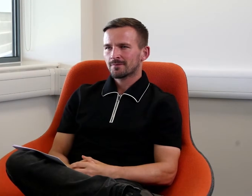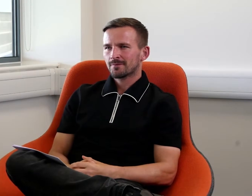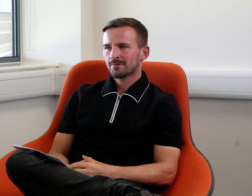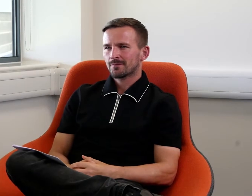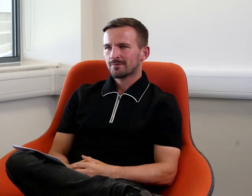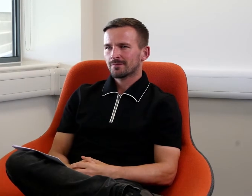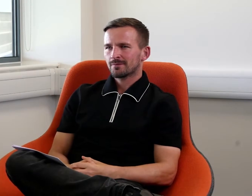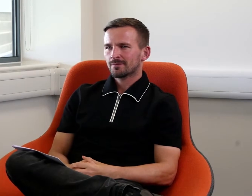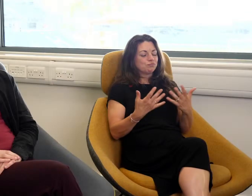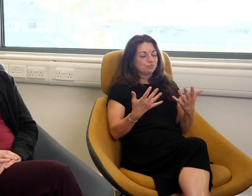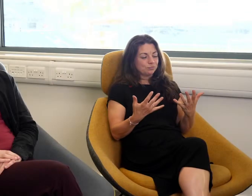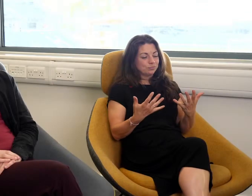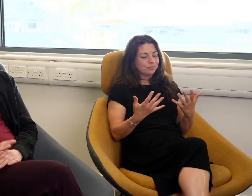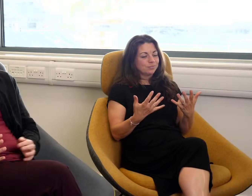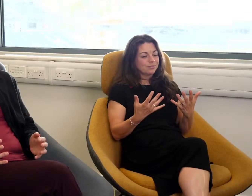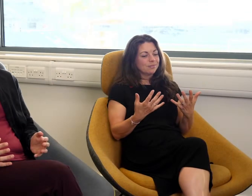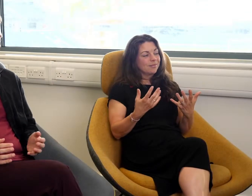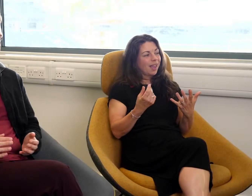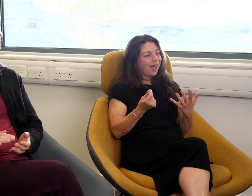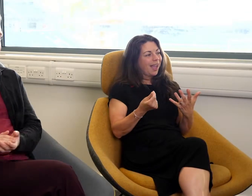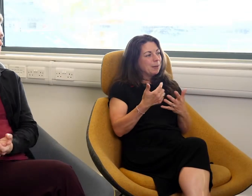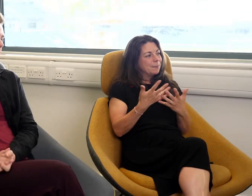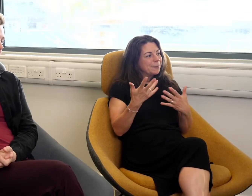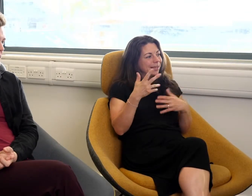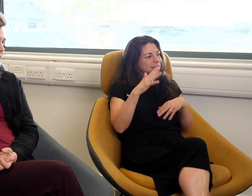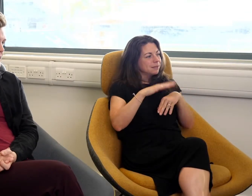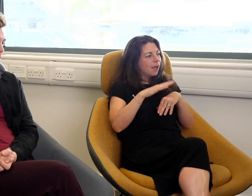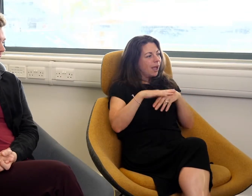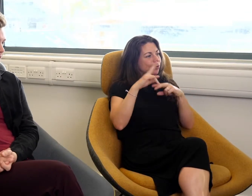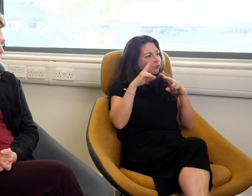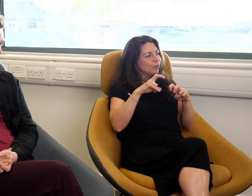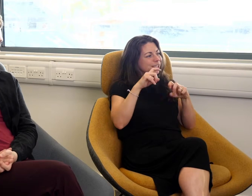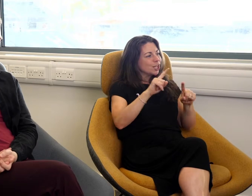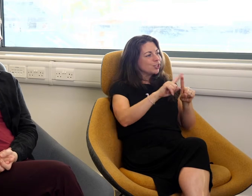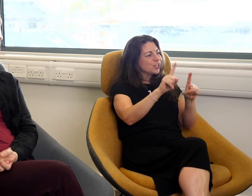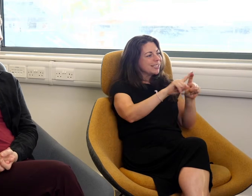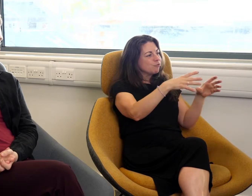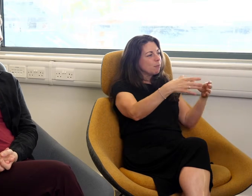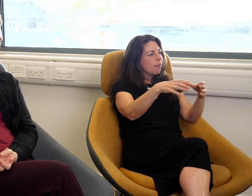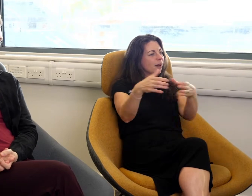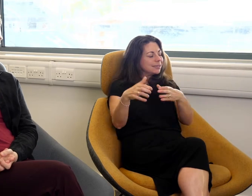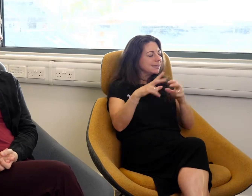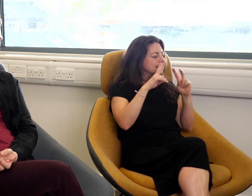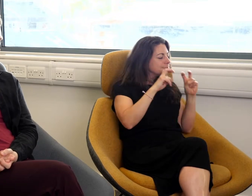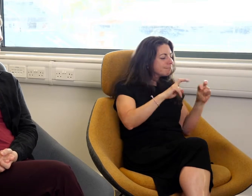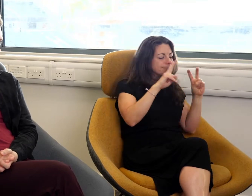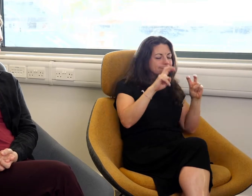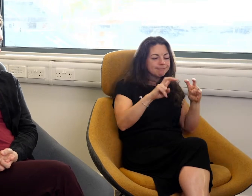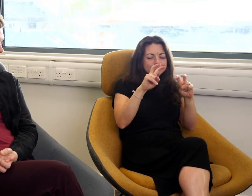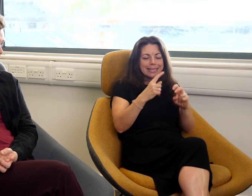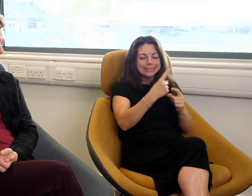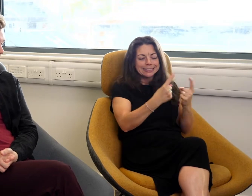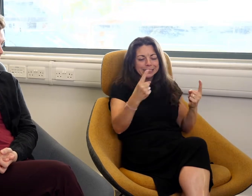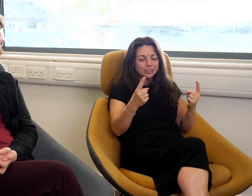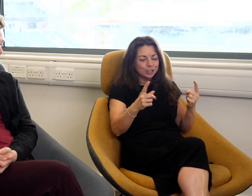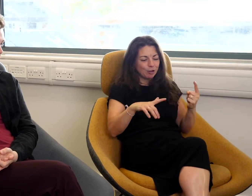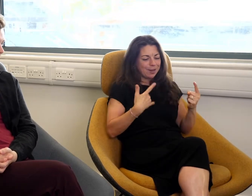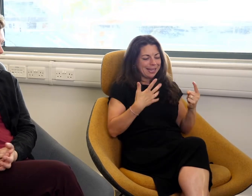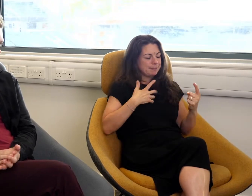So I spent some time researching the different political parties that we have in the UK, and I decided that actually it was the Labour Party whose values and